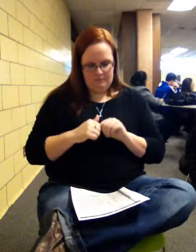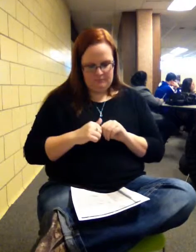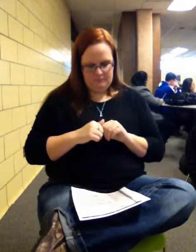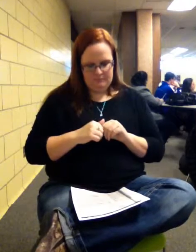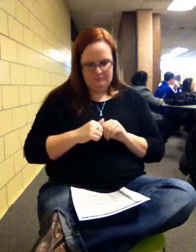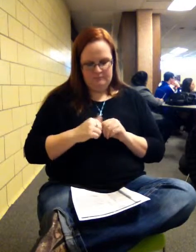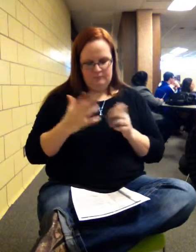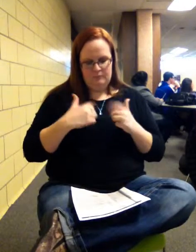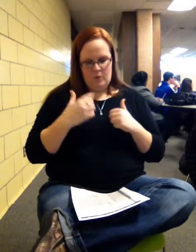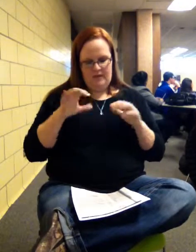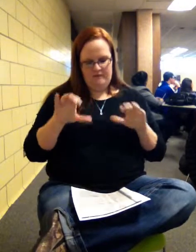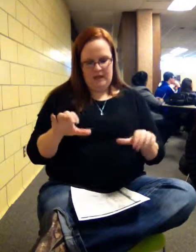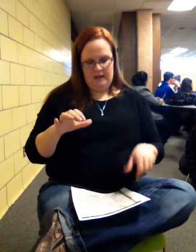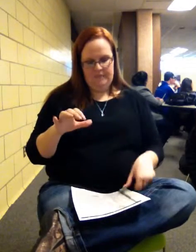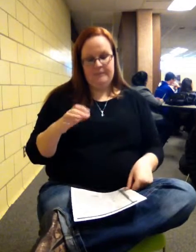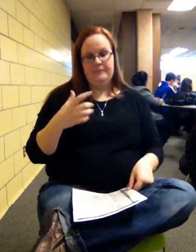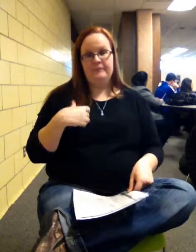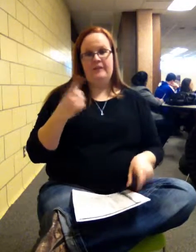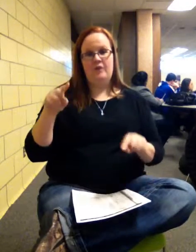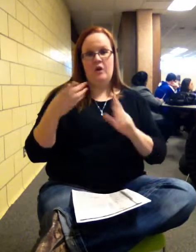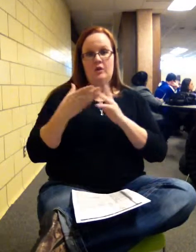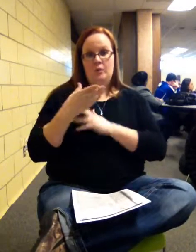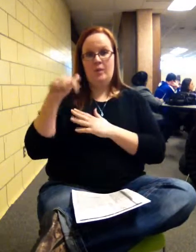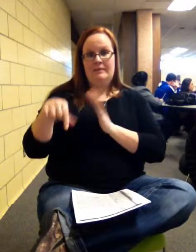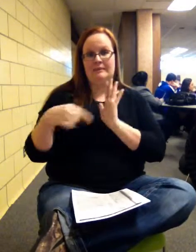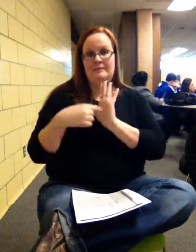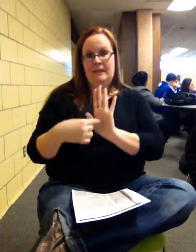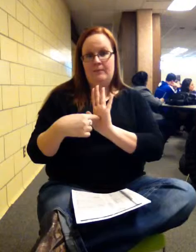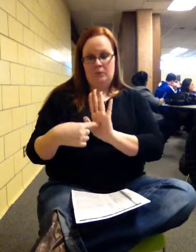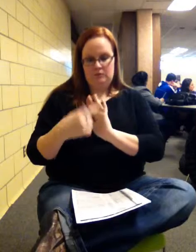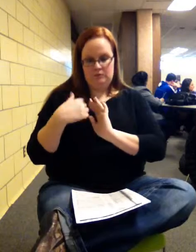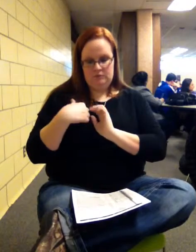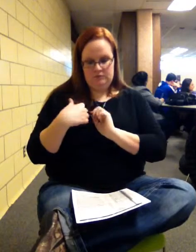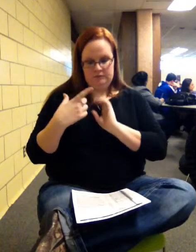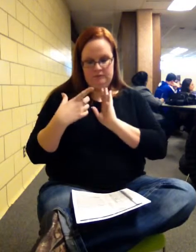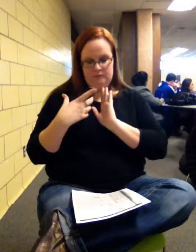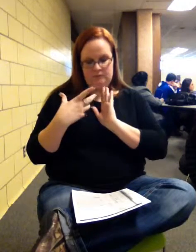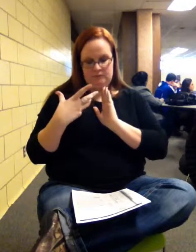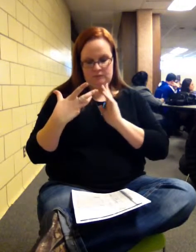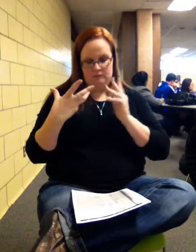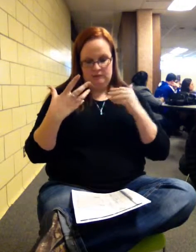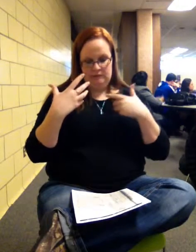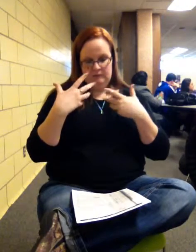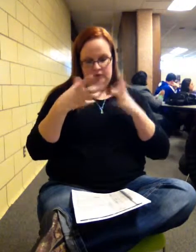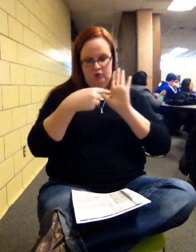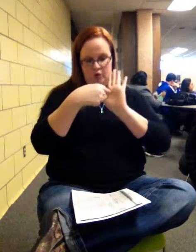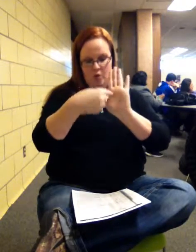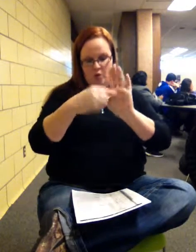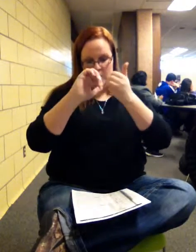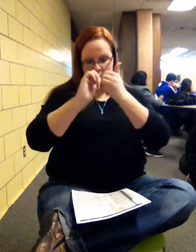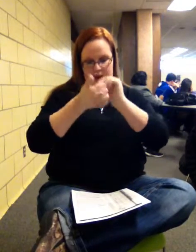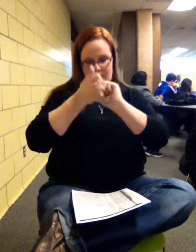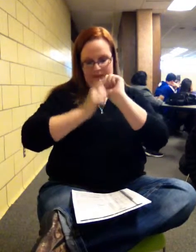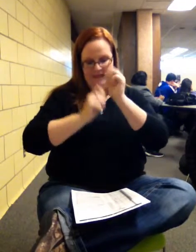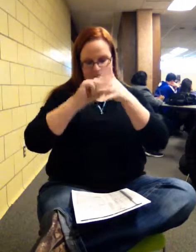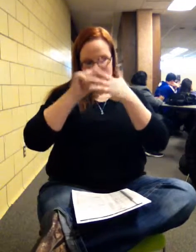done then is I've gone through, and on this sample, I've shown you how each of these numbers